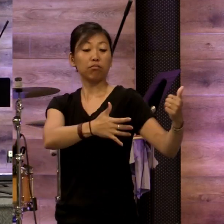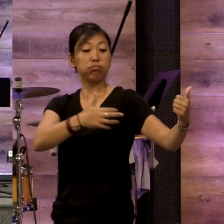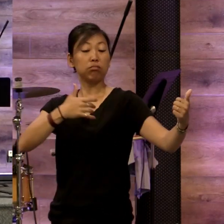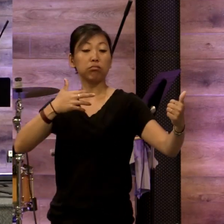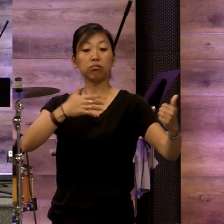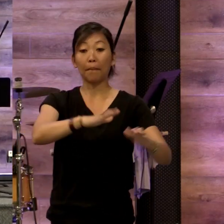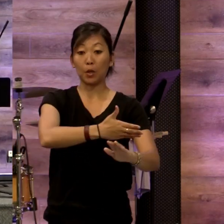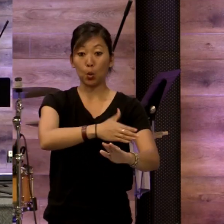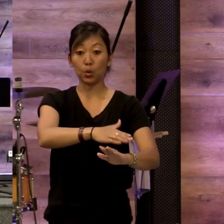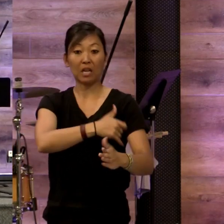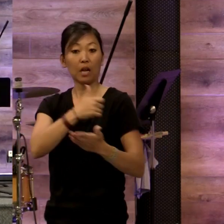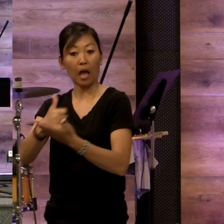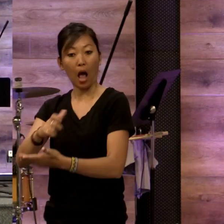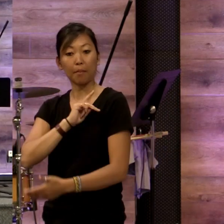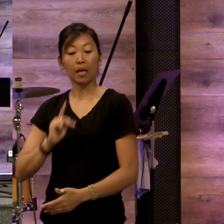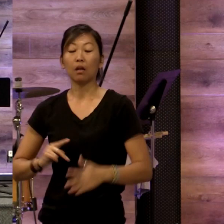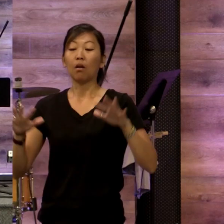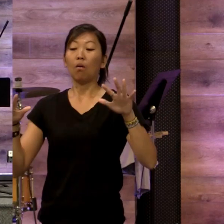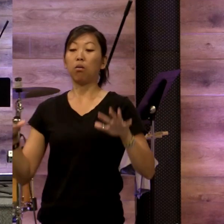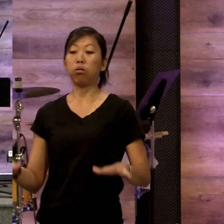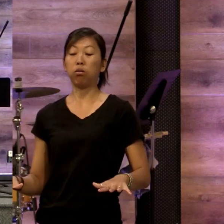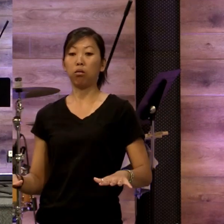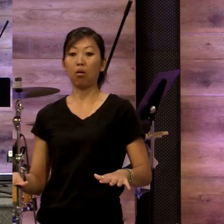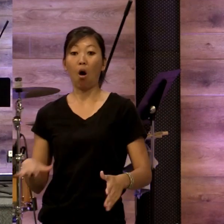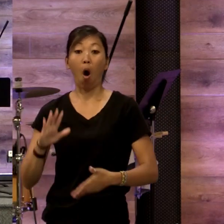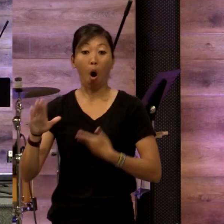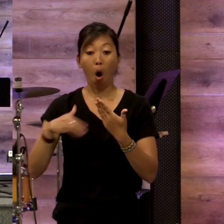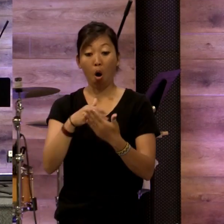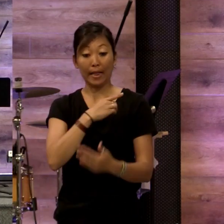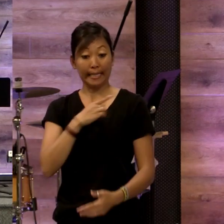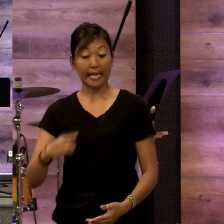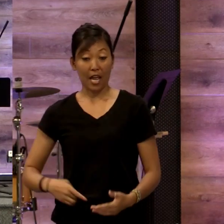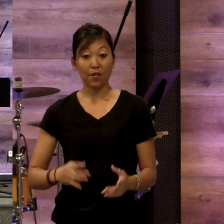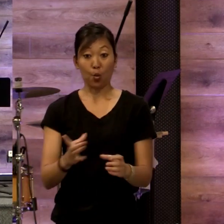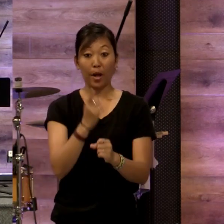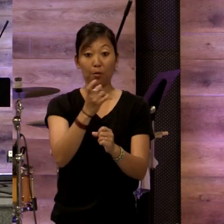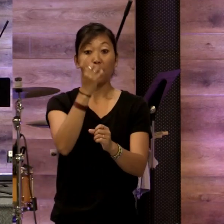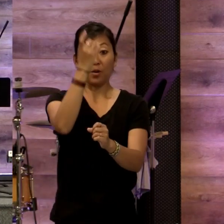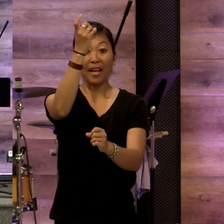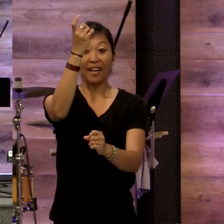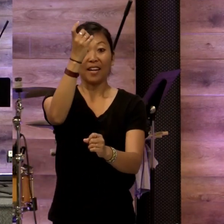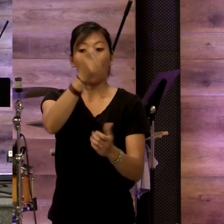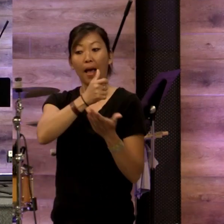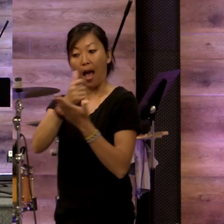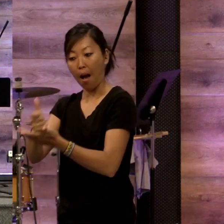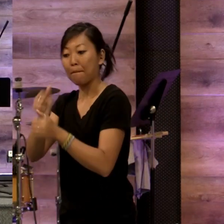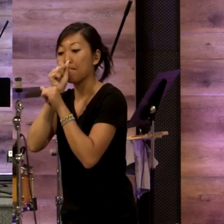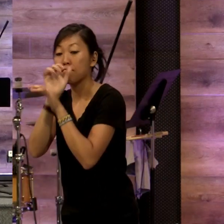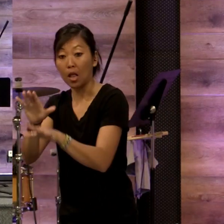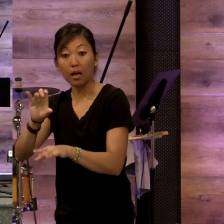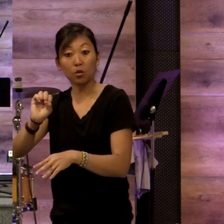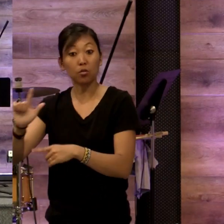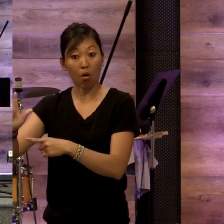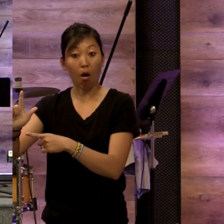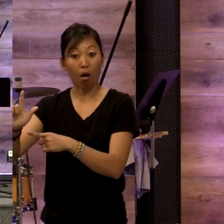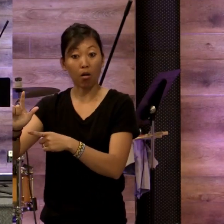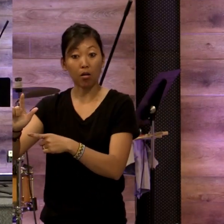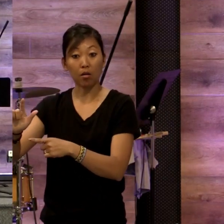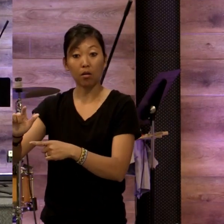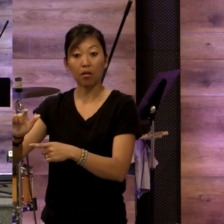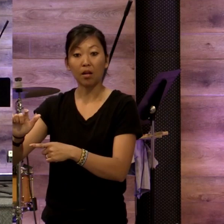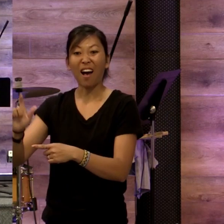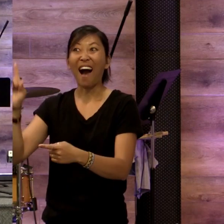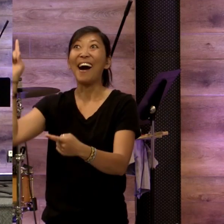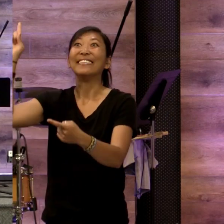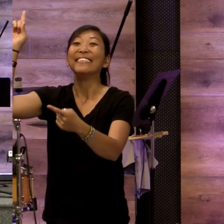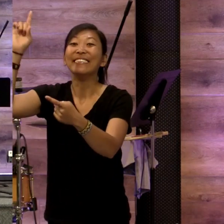that David was doing was a blessing to Saul, was helping Saul until